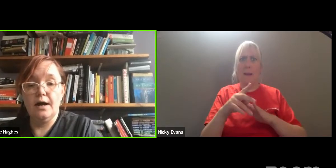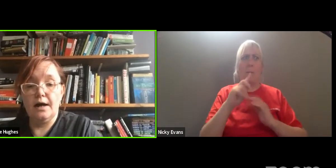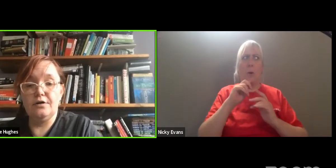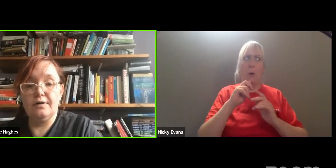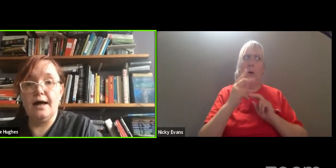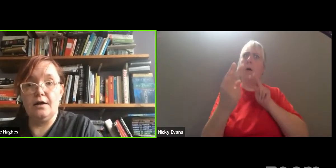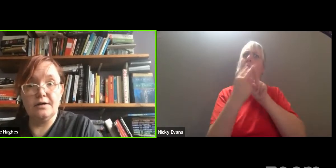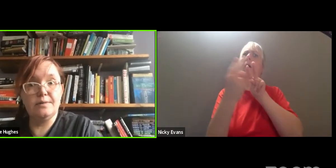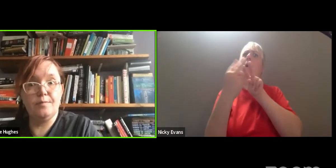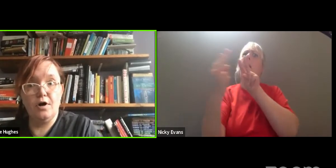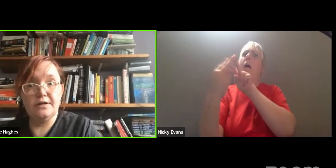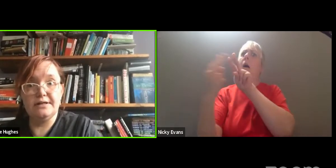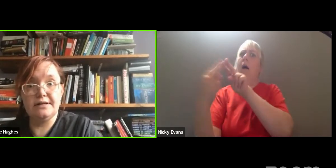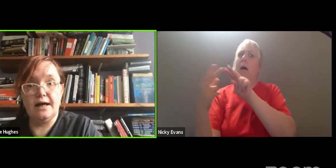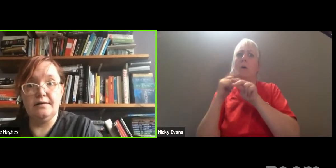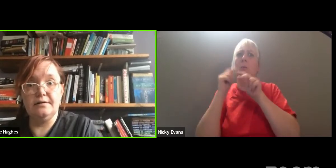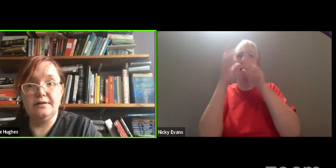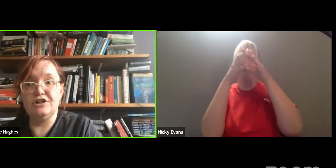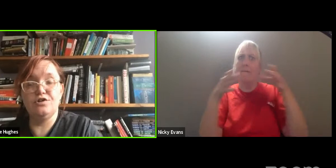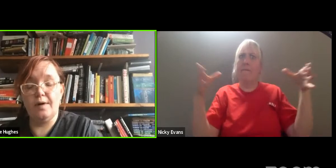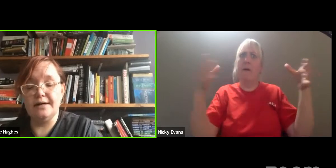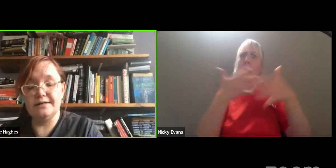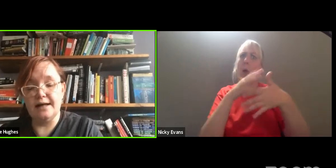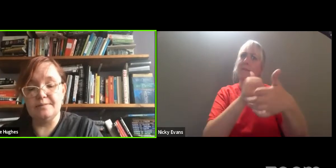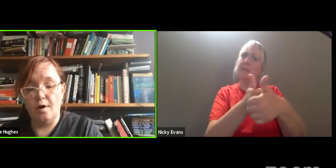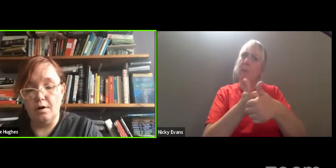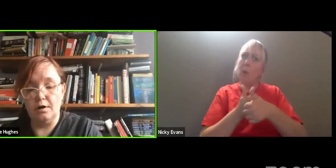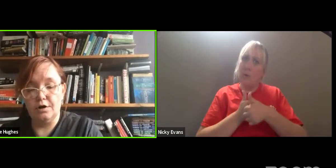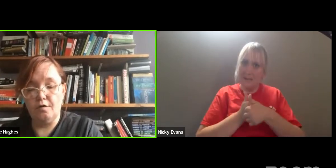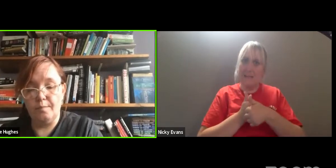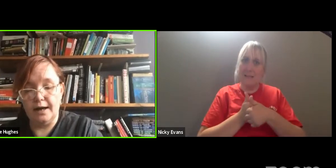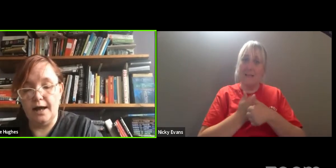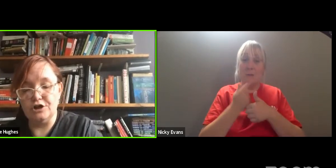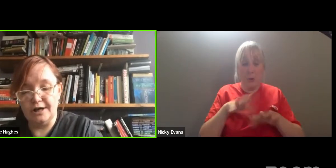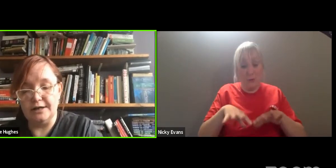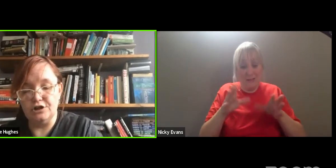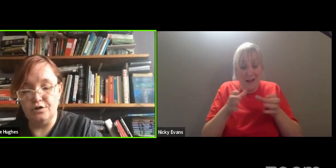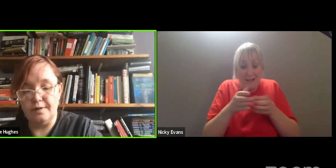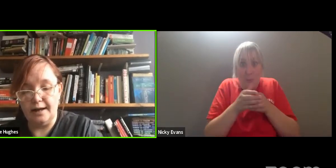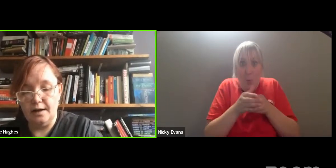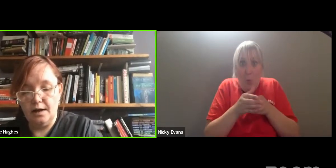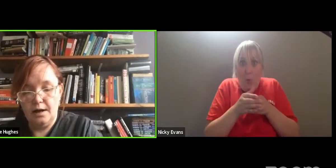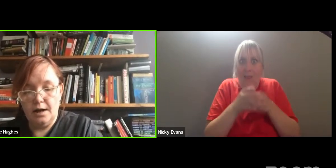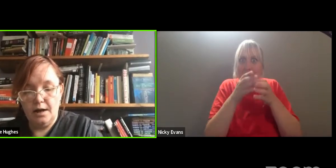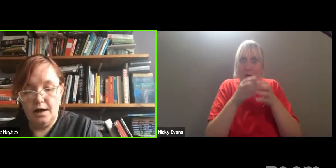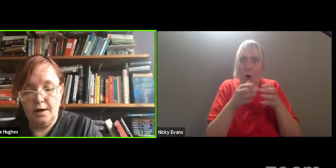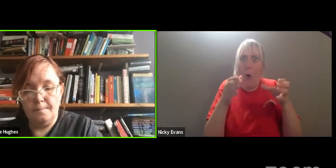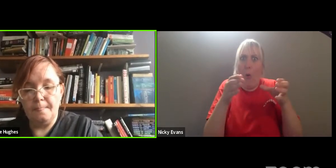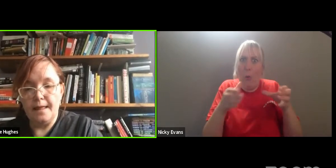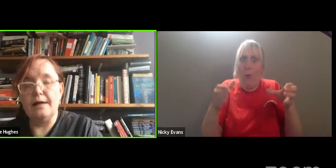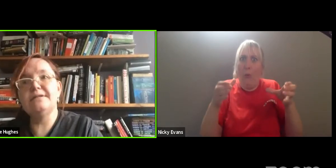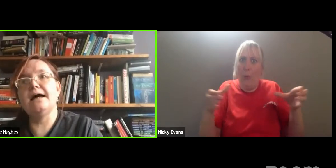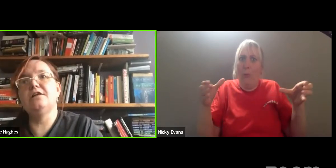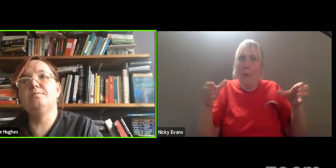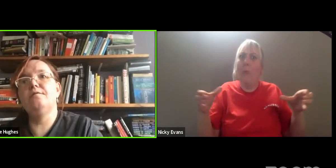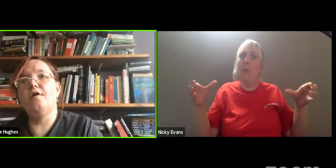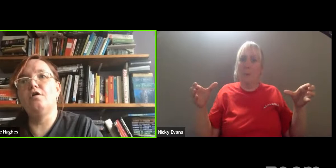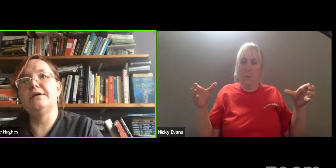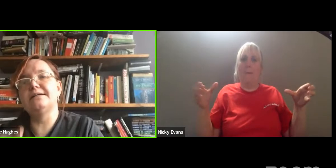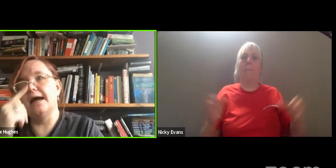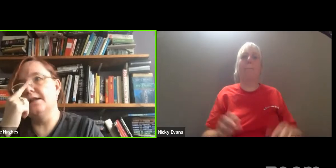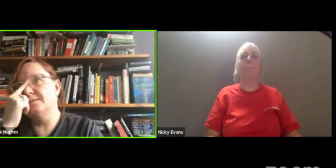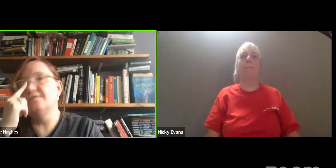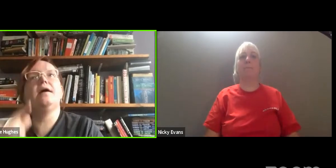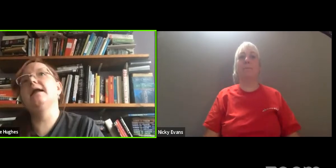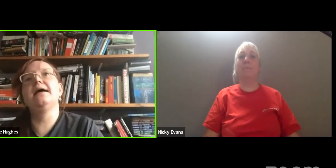know, and you'll get a lot of supporters. And it's just a way, start small, grow bigger, and you can do that. And how to get them